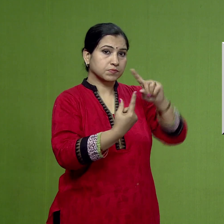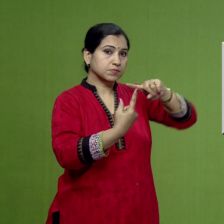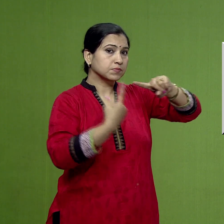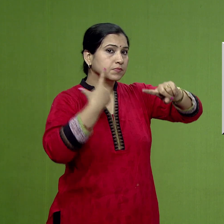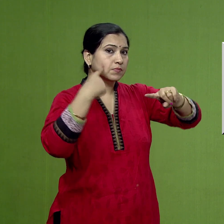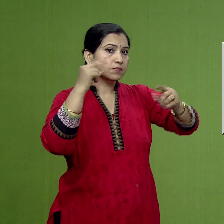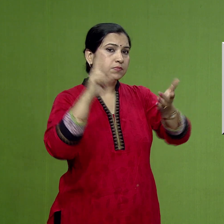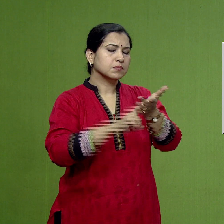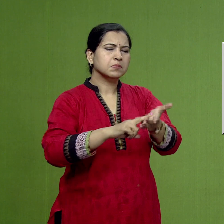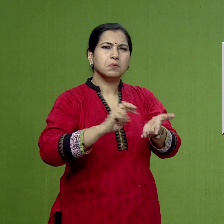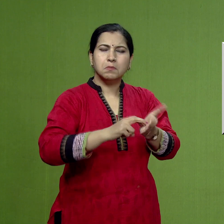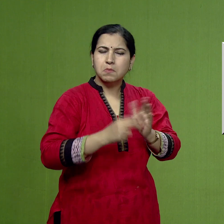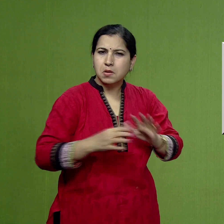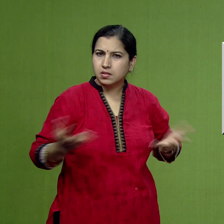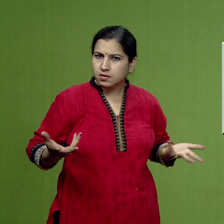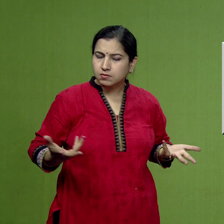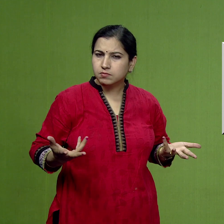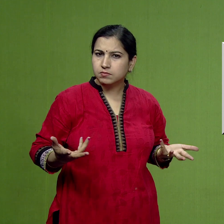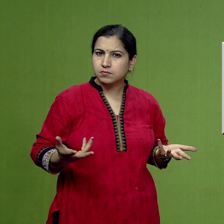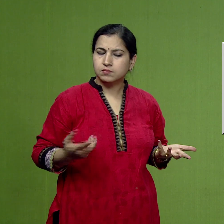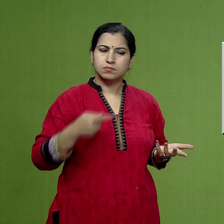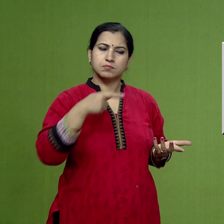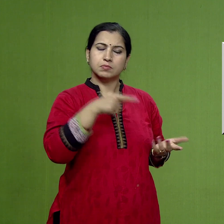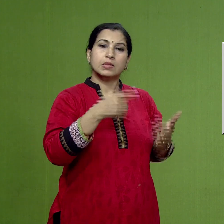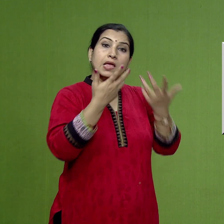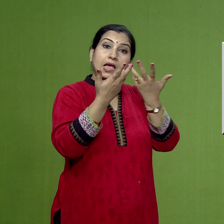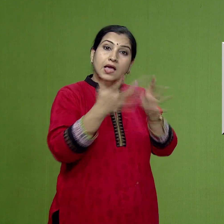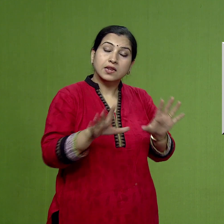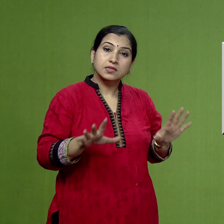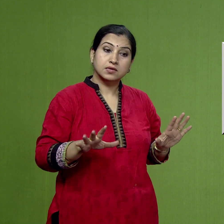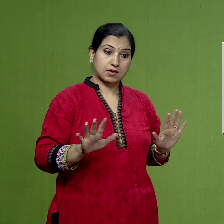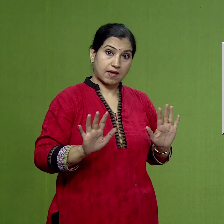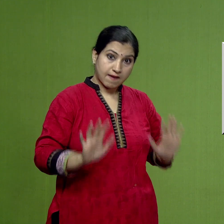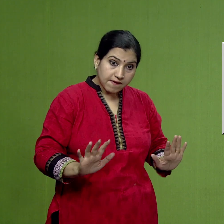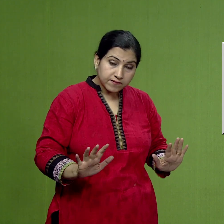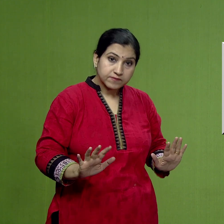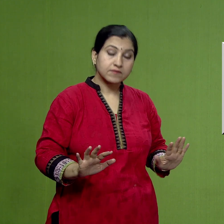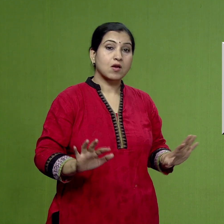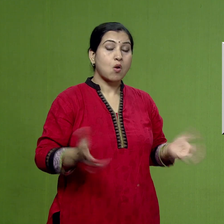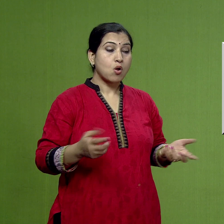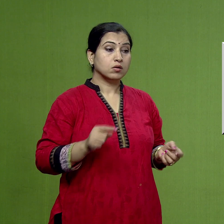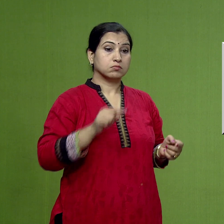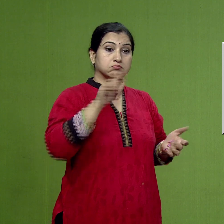Distribution means where and how anything is present or located over an